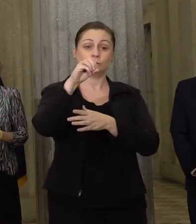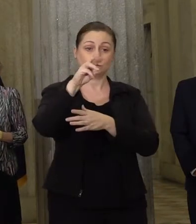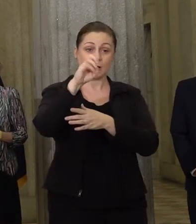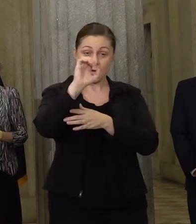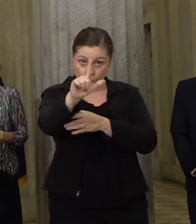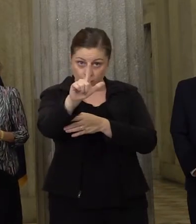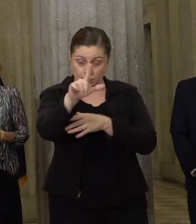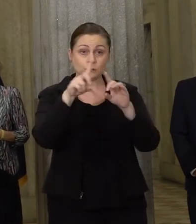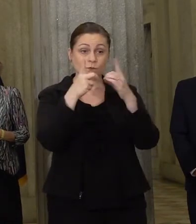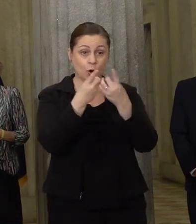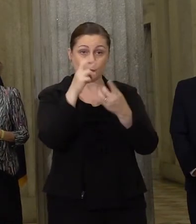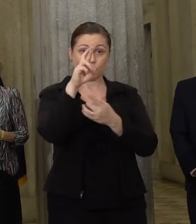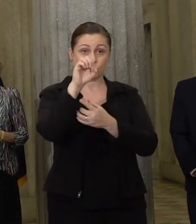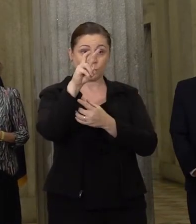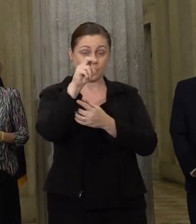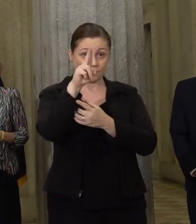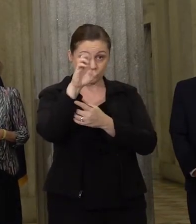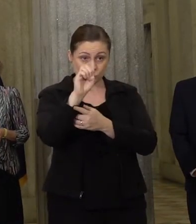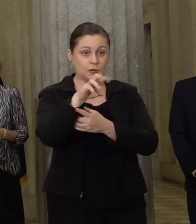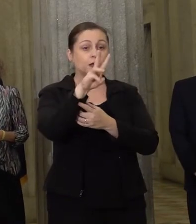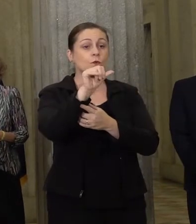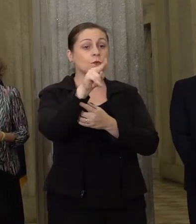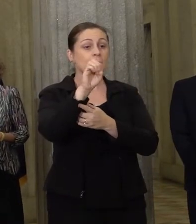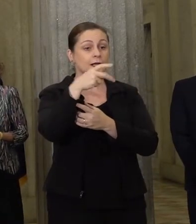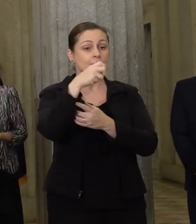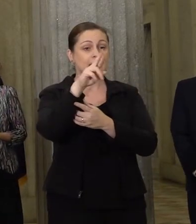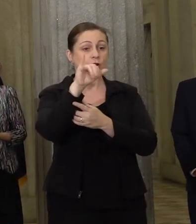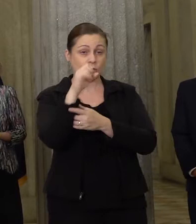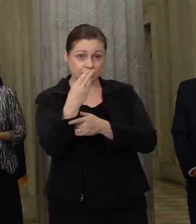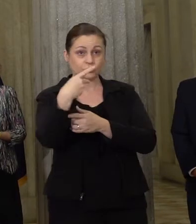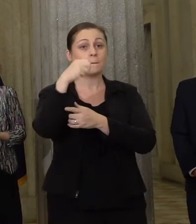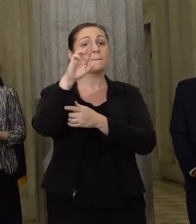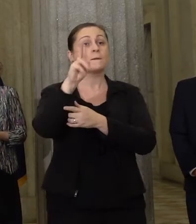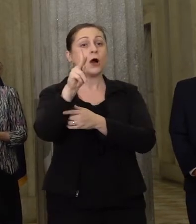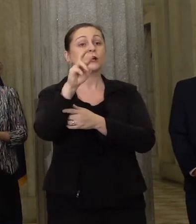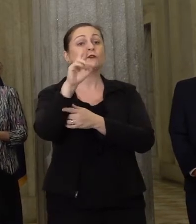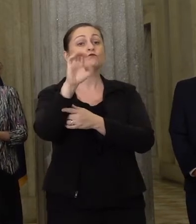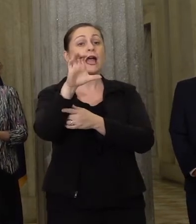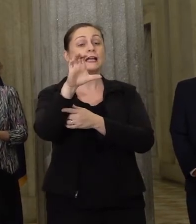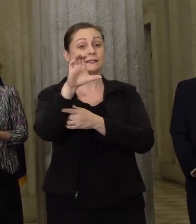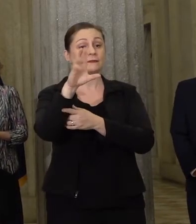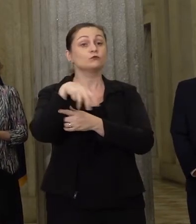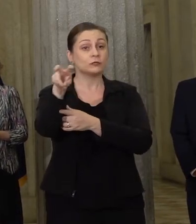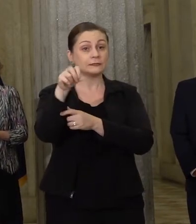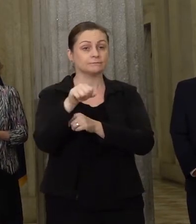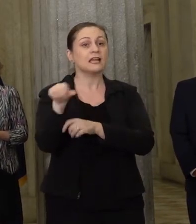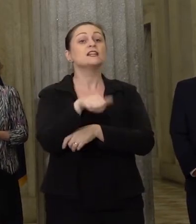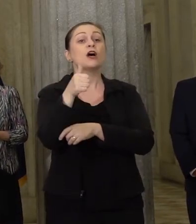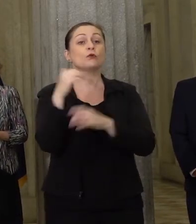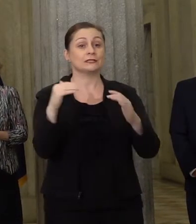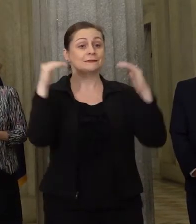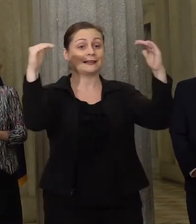of Revenue, and Dwayne Parrish, Director of Parks, Recreation, and Tourism. And this concerns another executive order